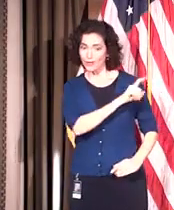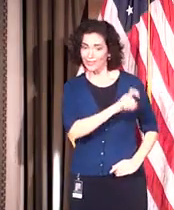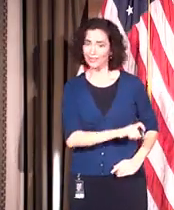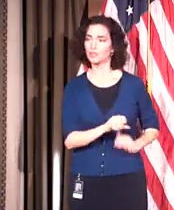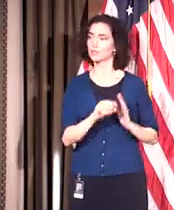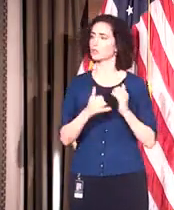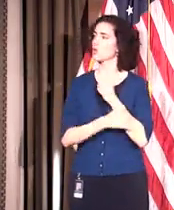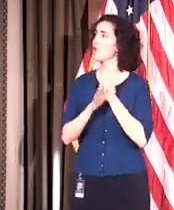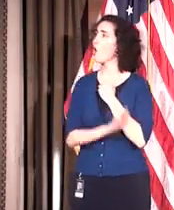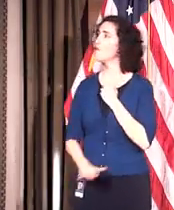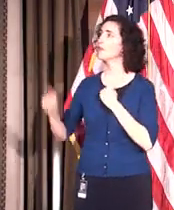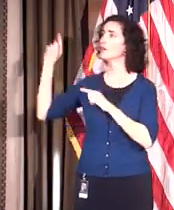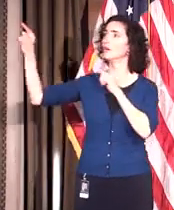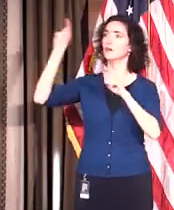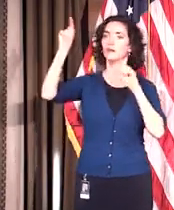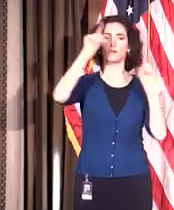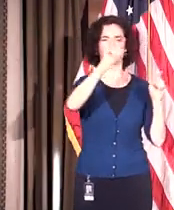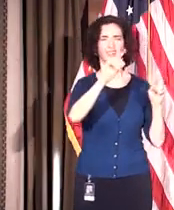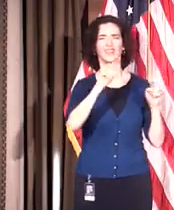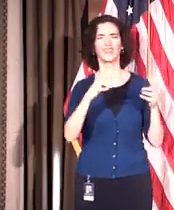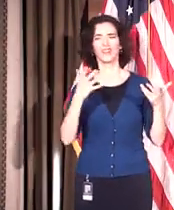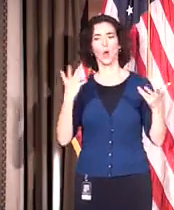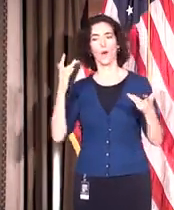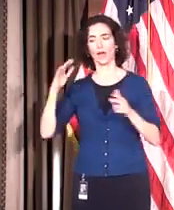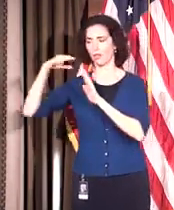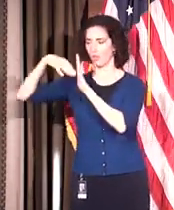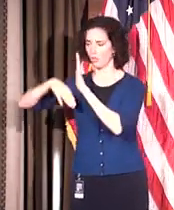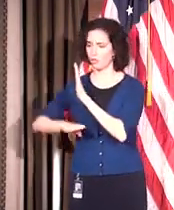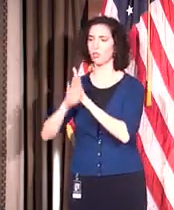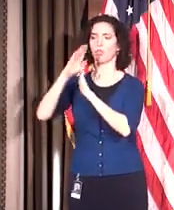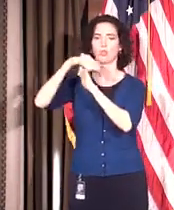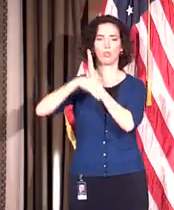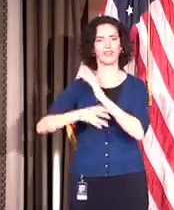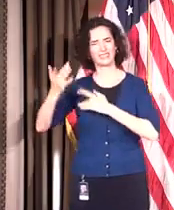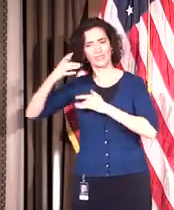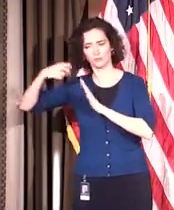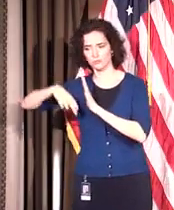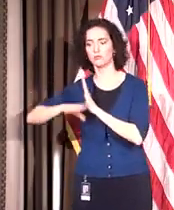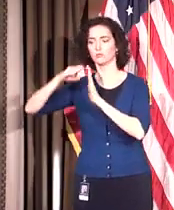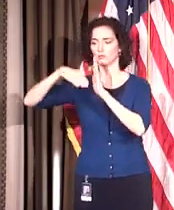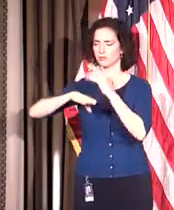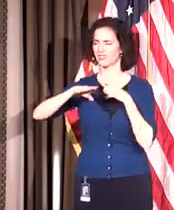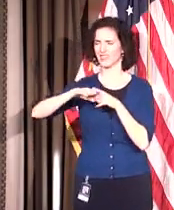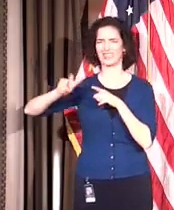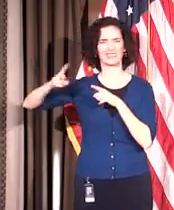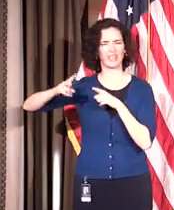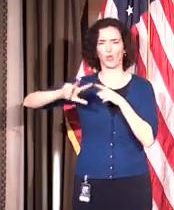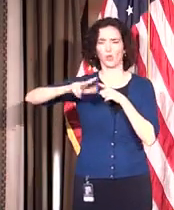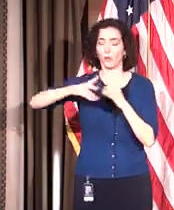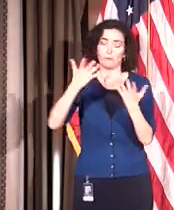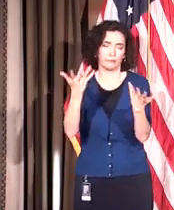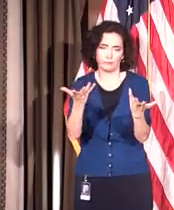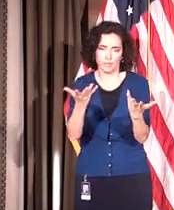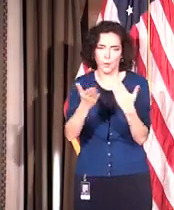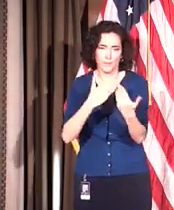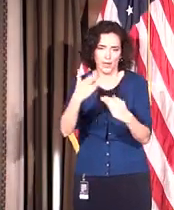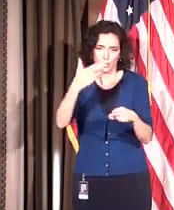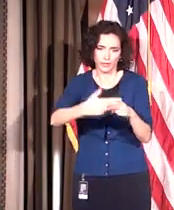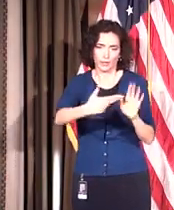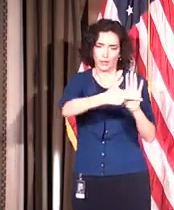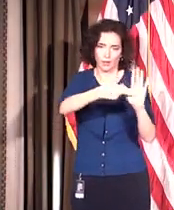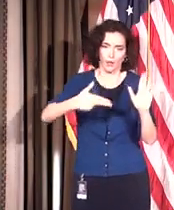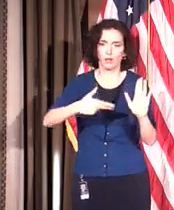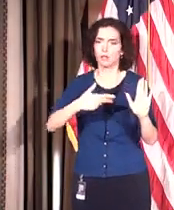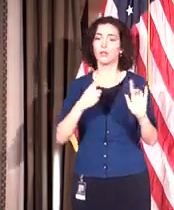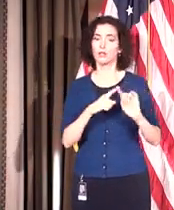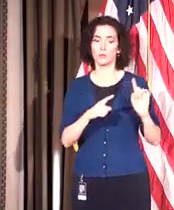the second wave or the third surge, I don't think it really matters. Now, is Louisiana in this shape today? No, we're